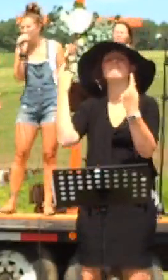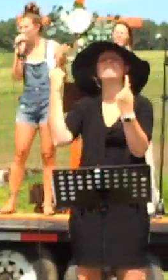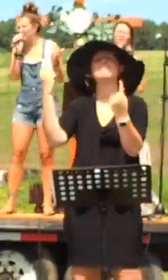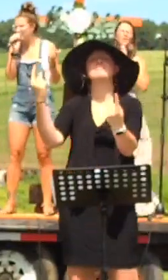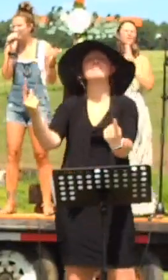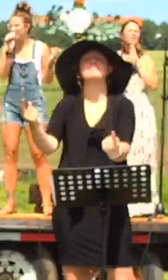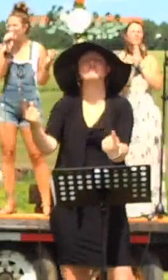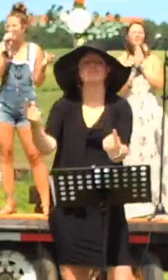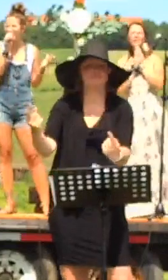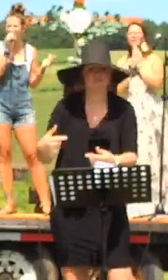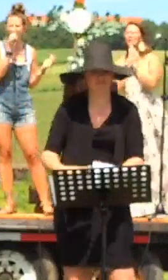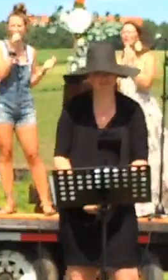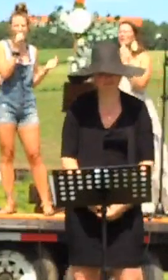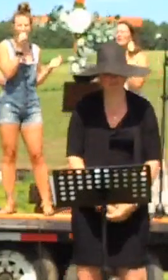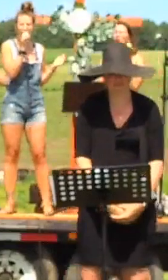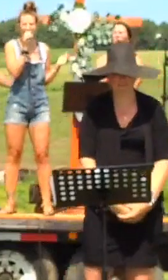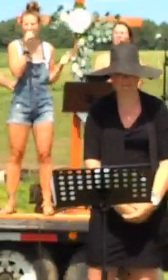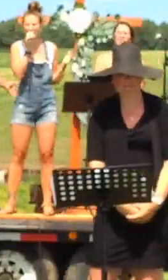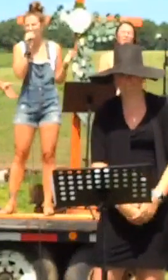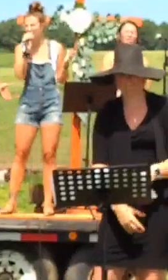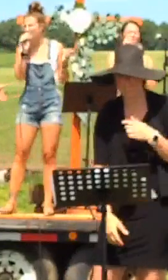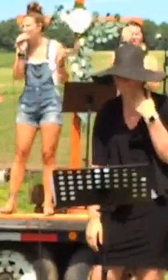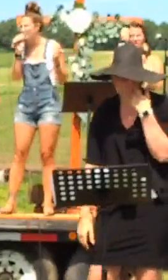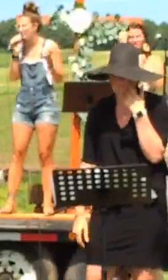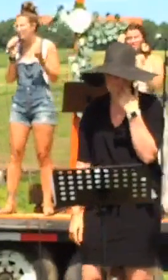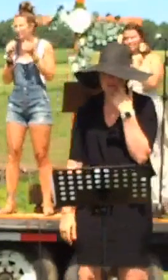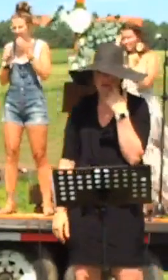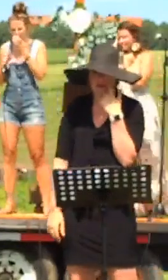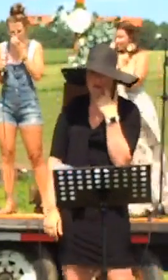never failed me yet.